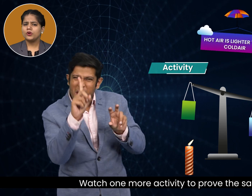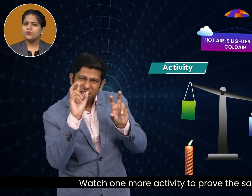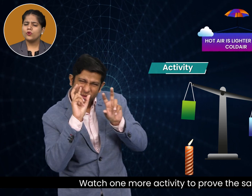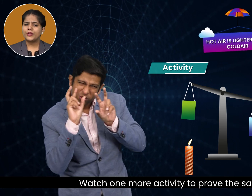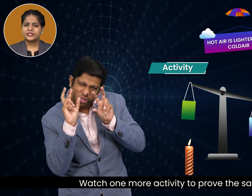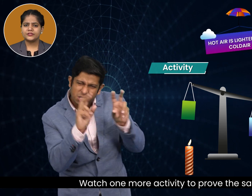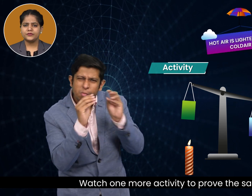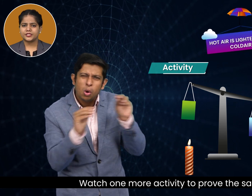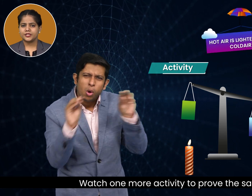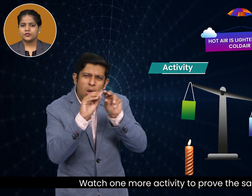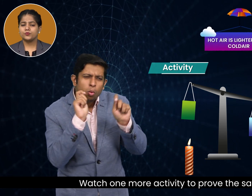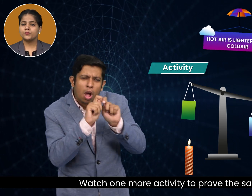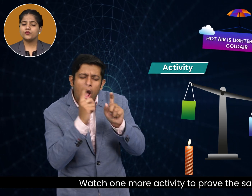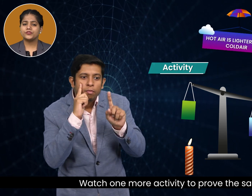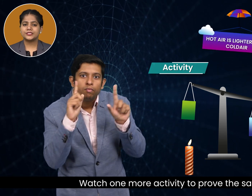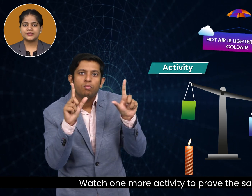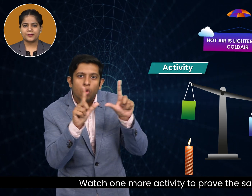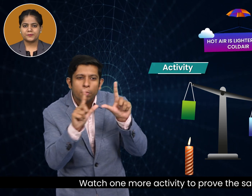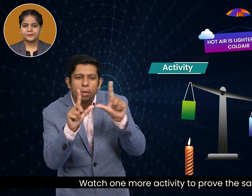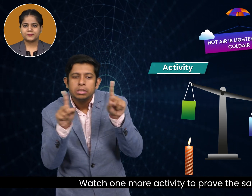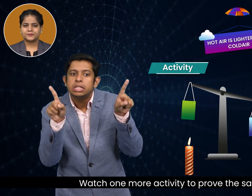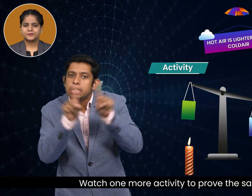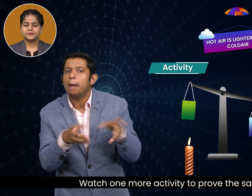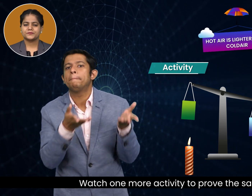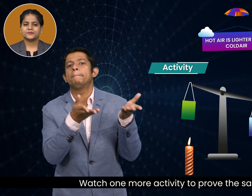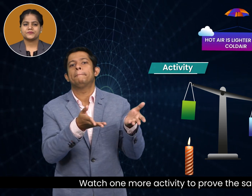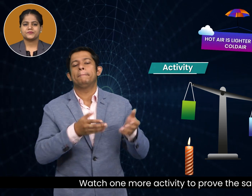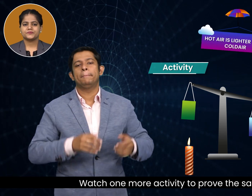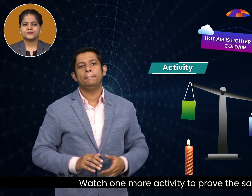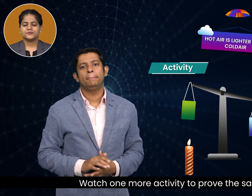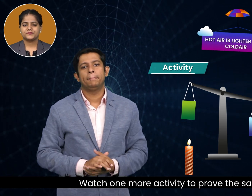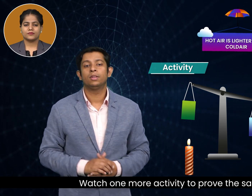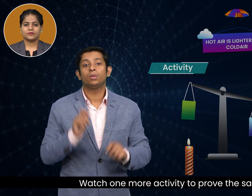Watch one more activity to prove the same.